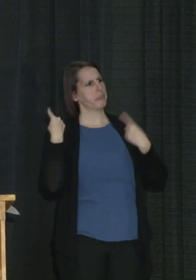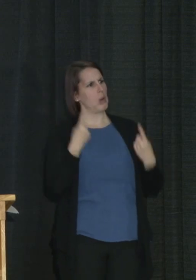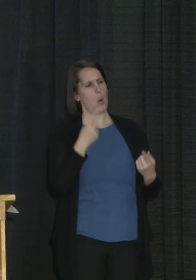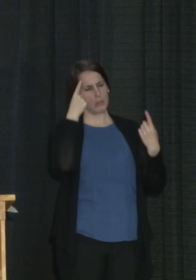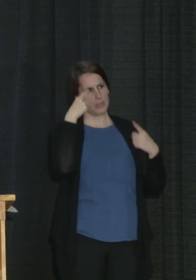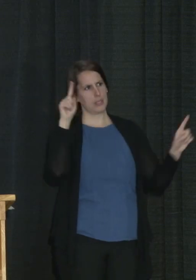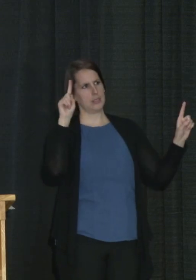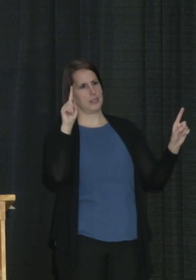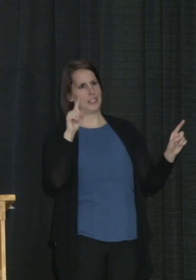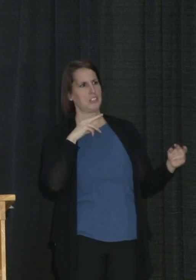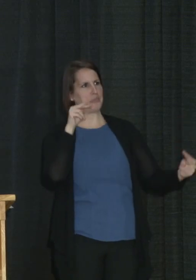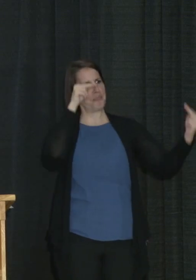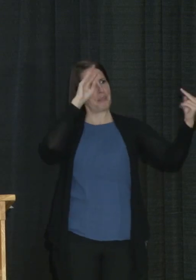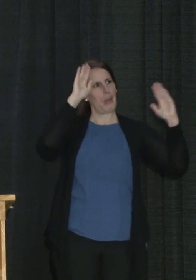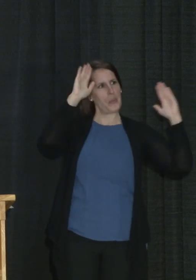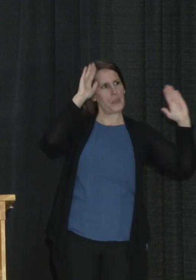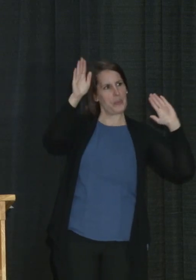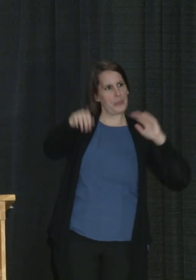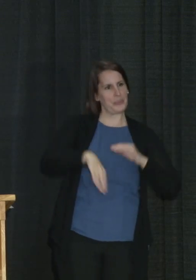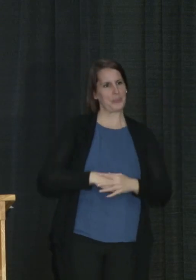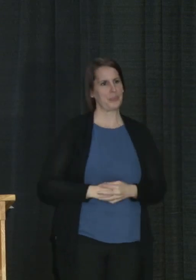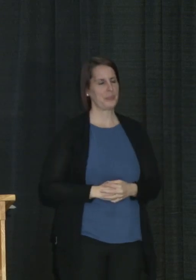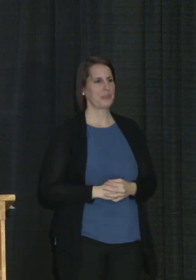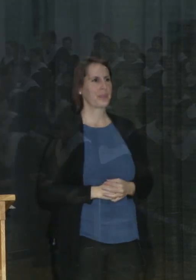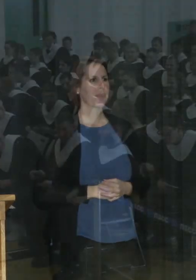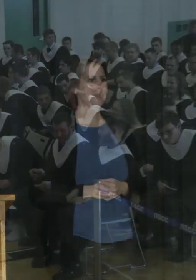your goal and give them a wave.